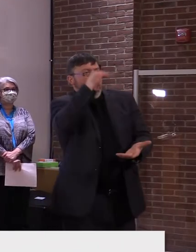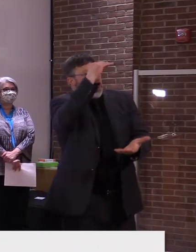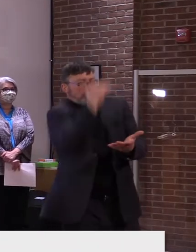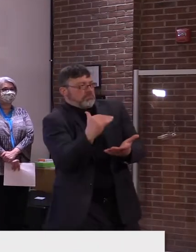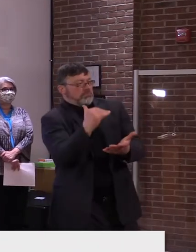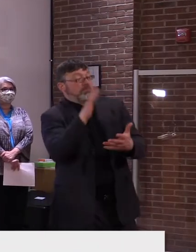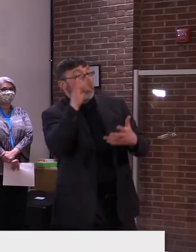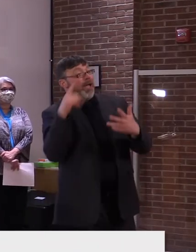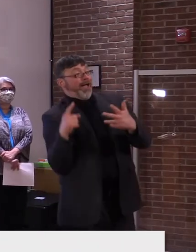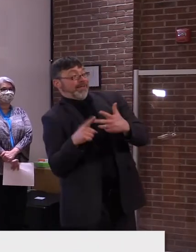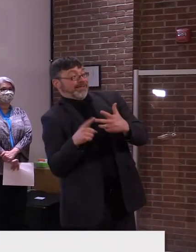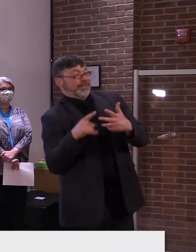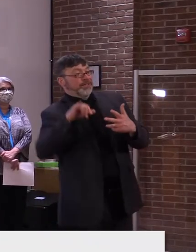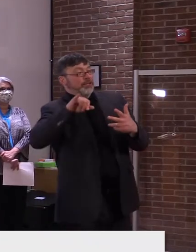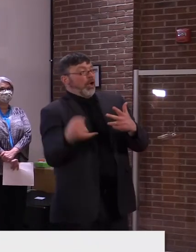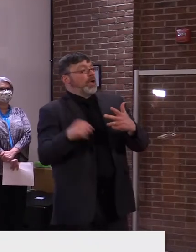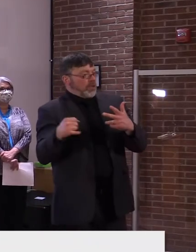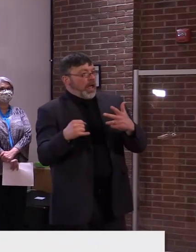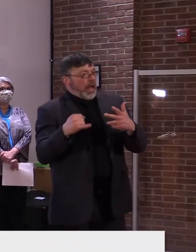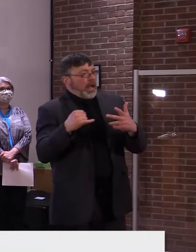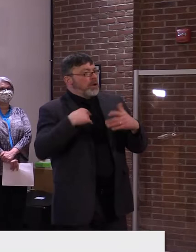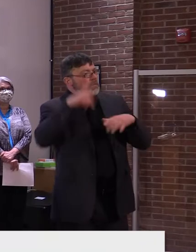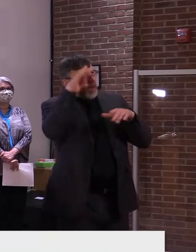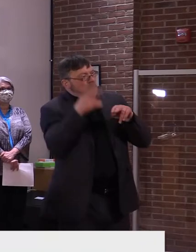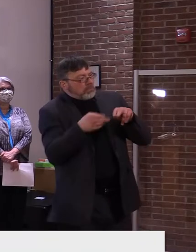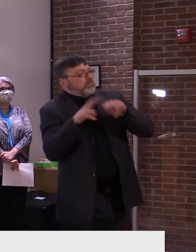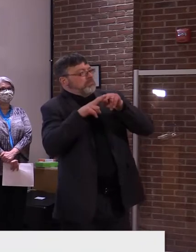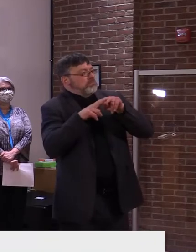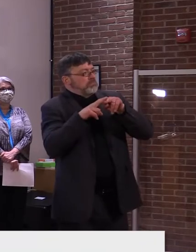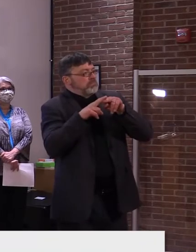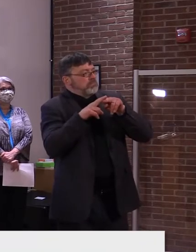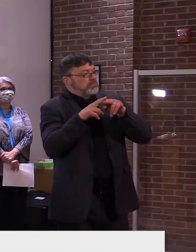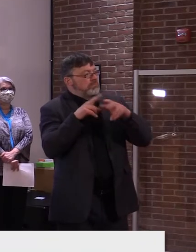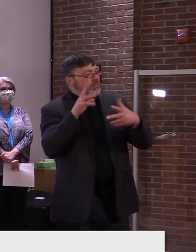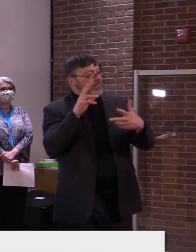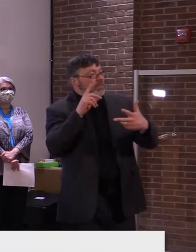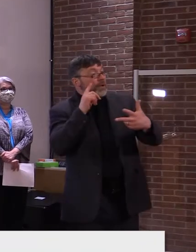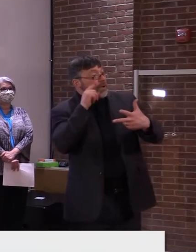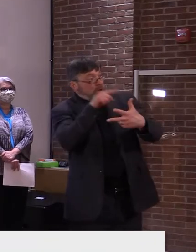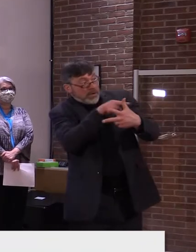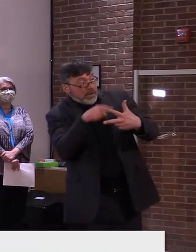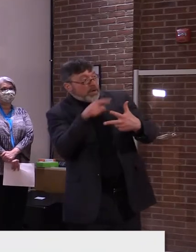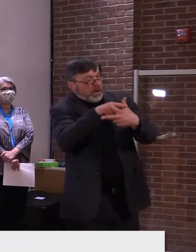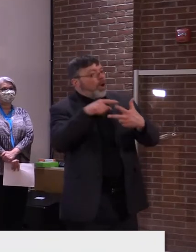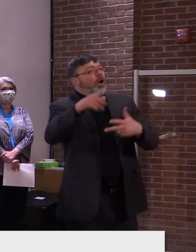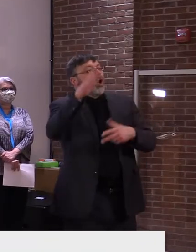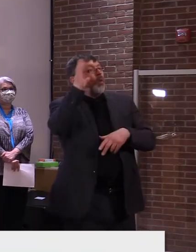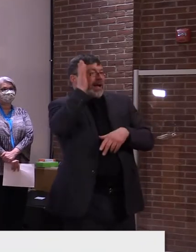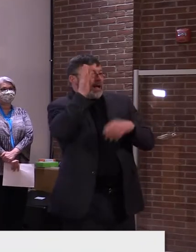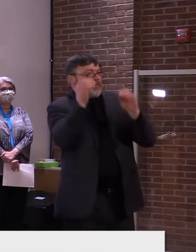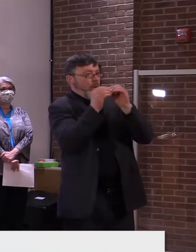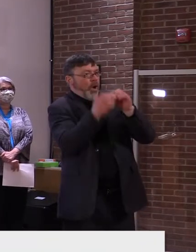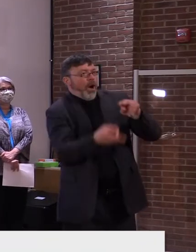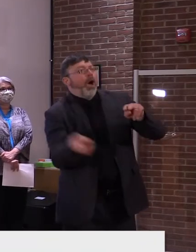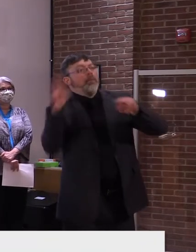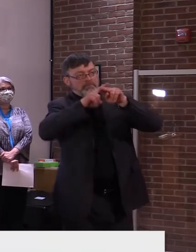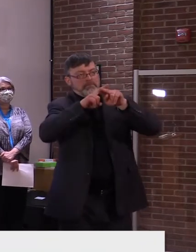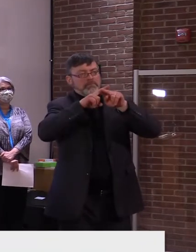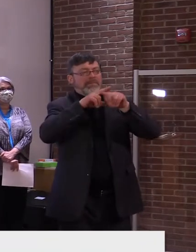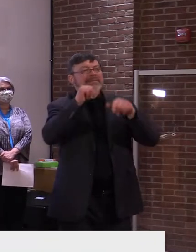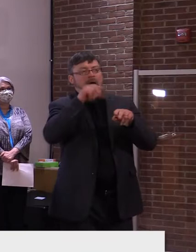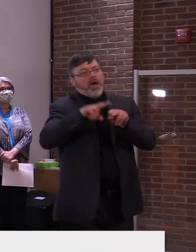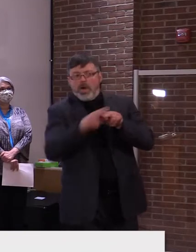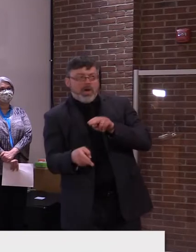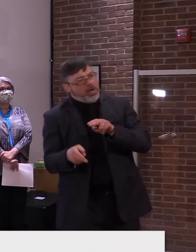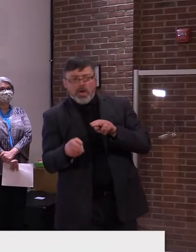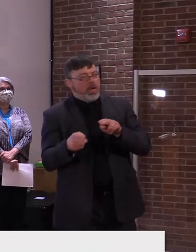in the other as well. So every single week, as you know, we have this conversation with the White